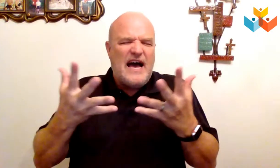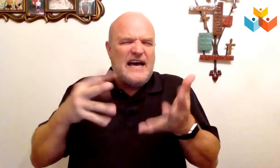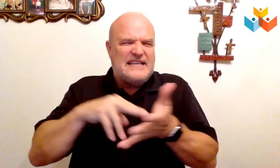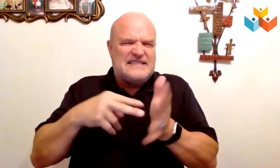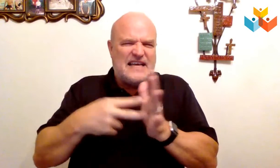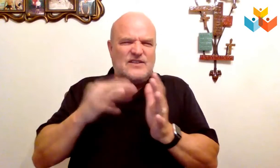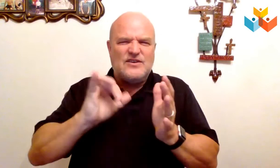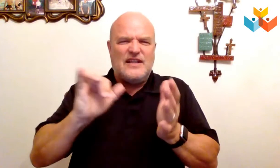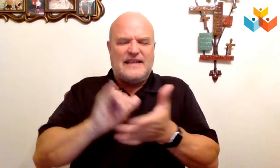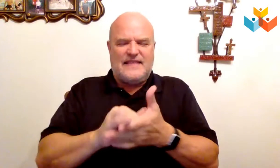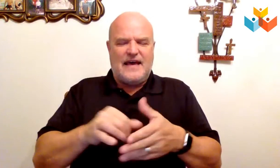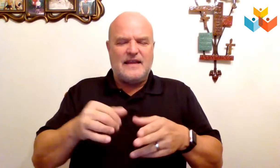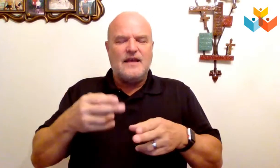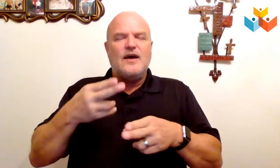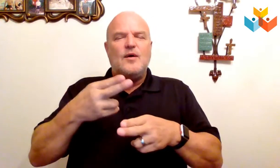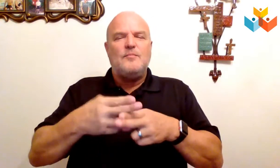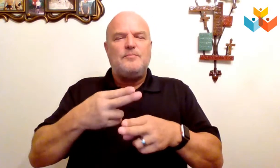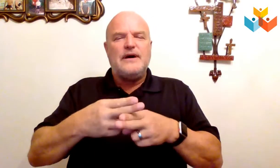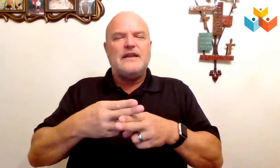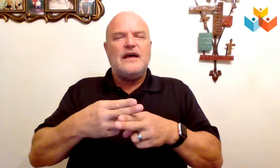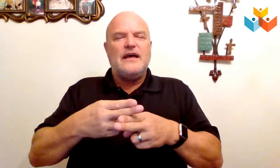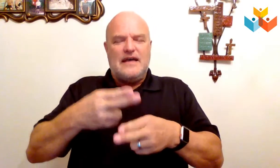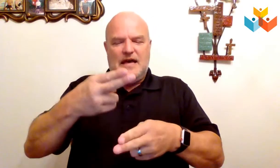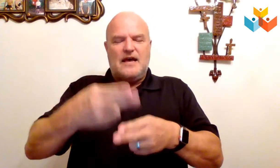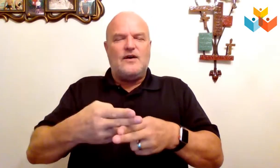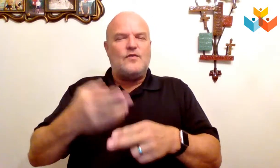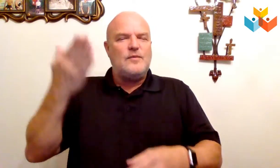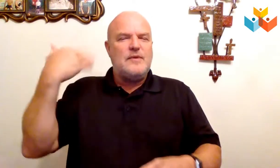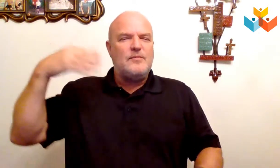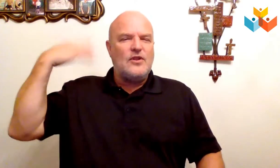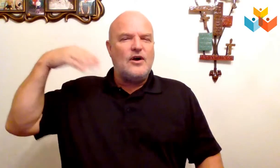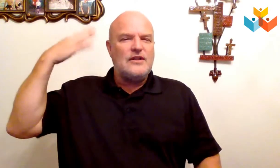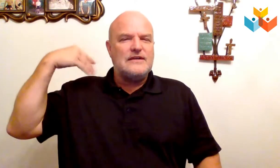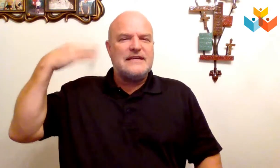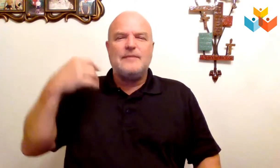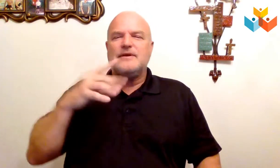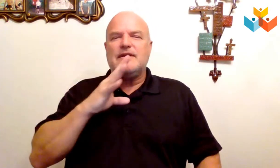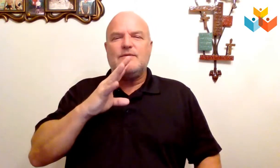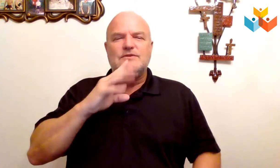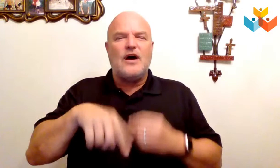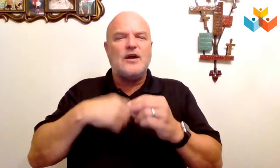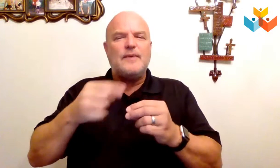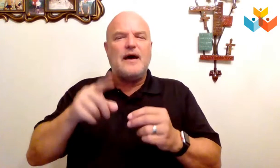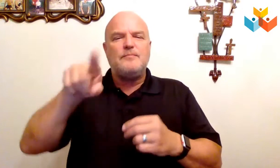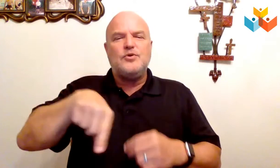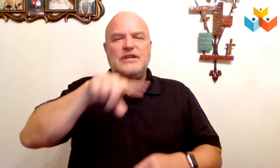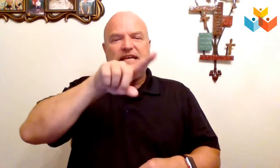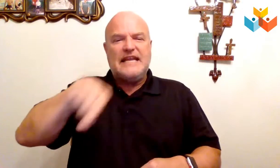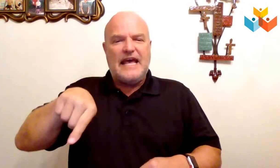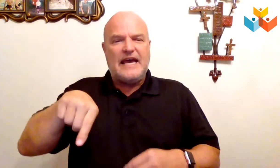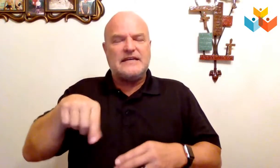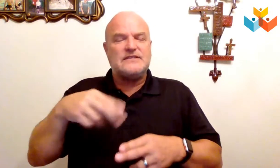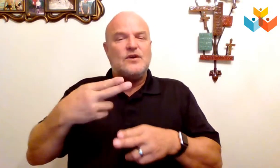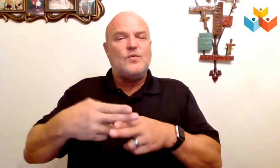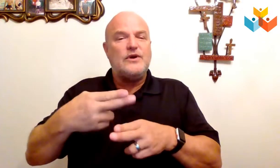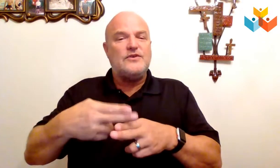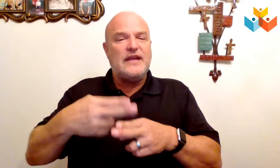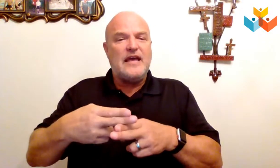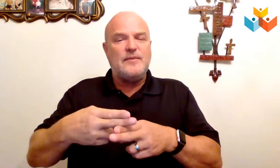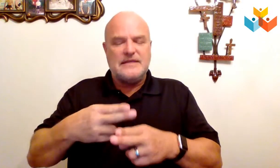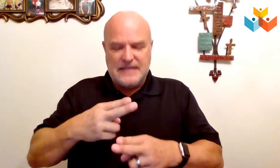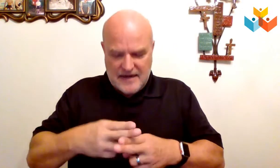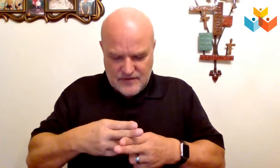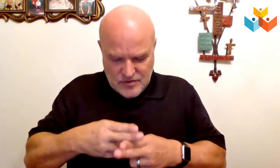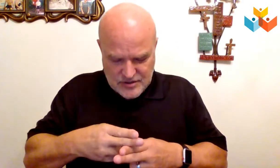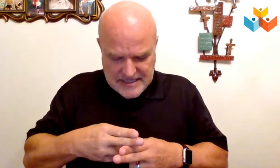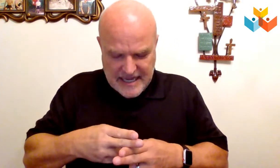I wondered, why does that look like that? But remember, long, long time ago, they would talk about putting